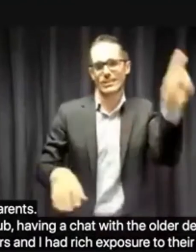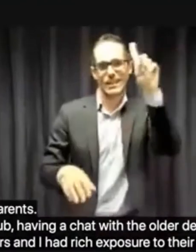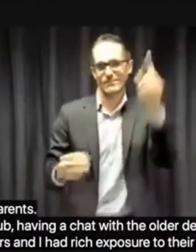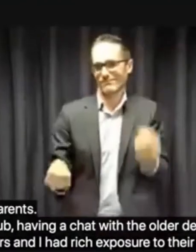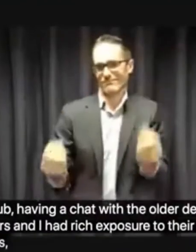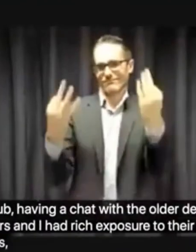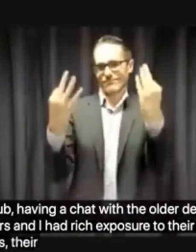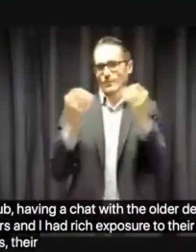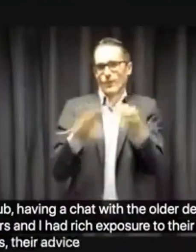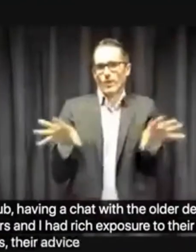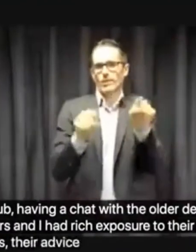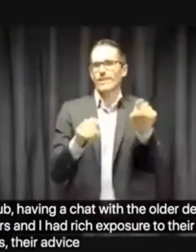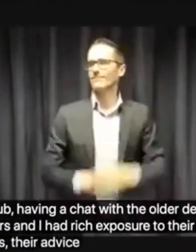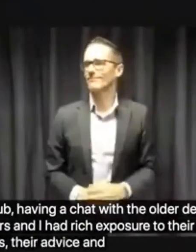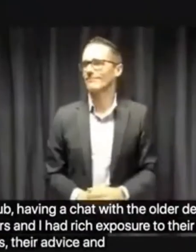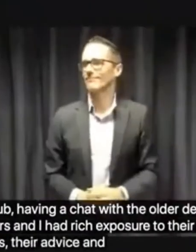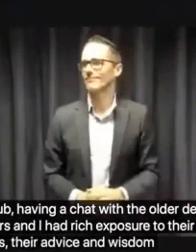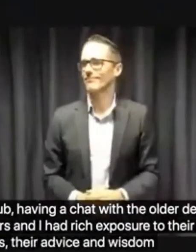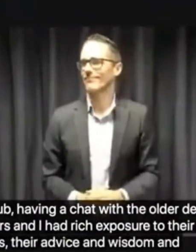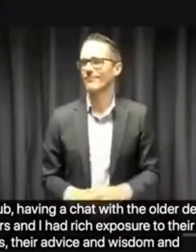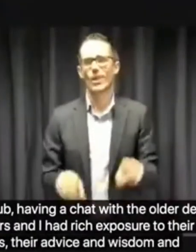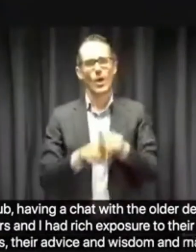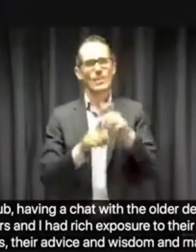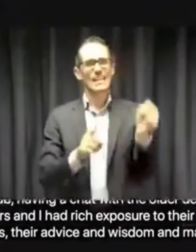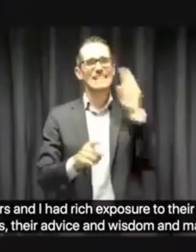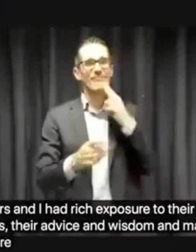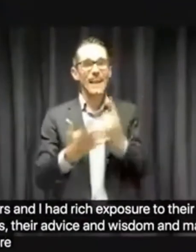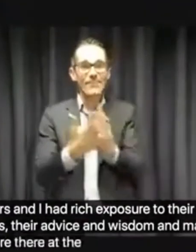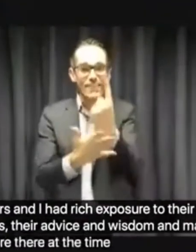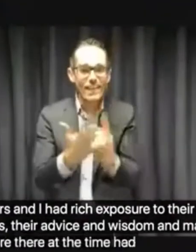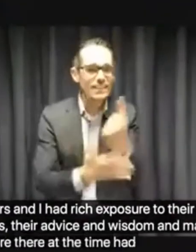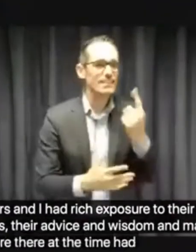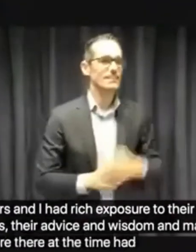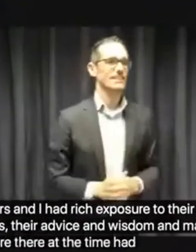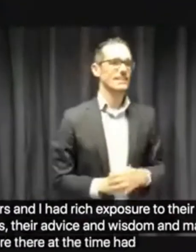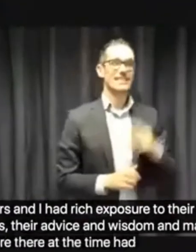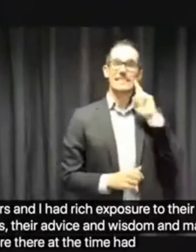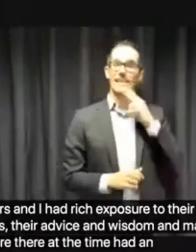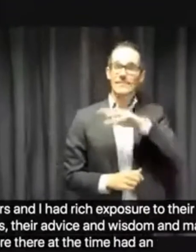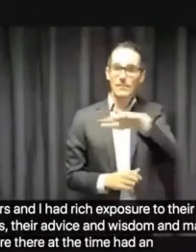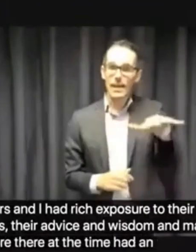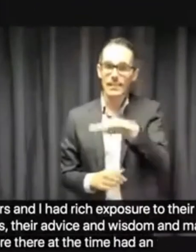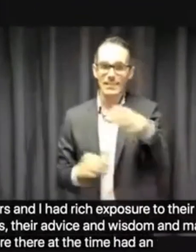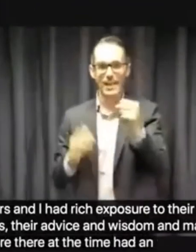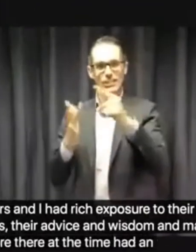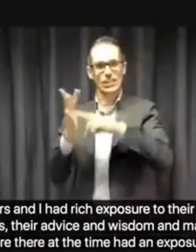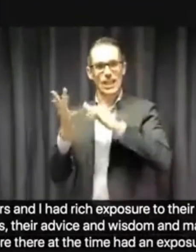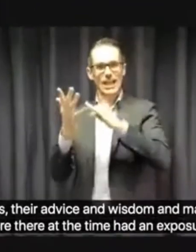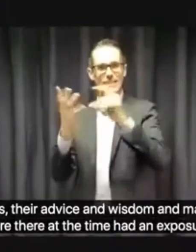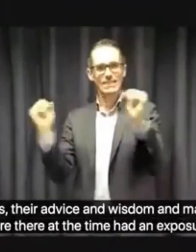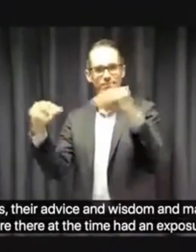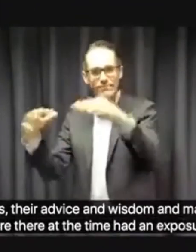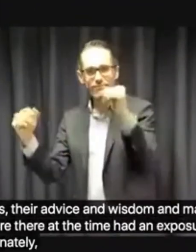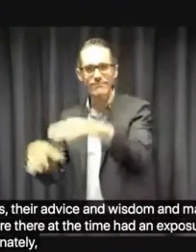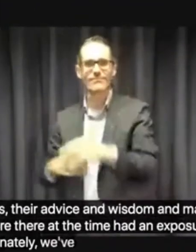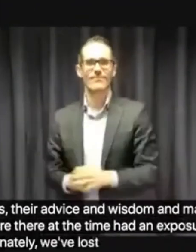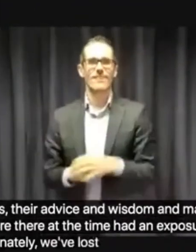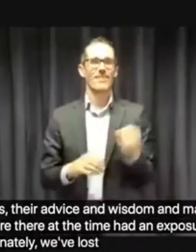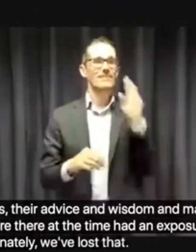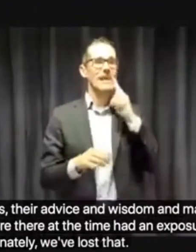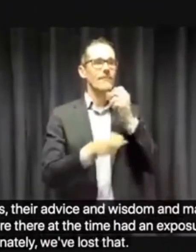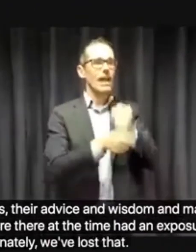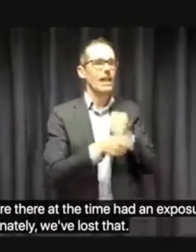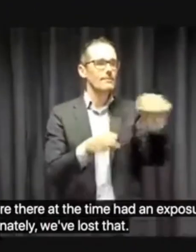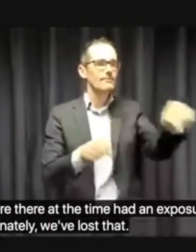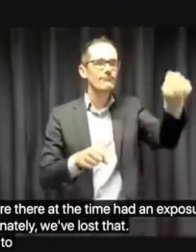who were there at the time had that exposure, but unfortunately we've lost that. Access to deaf events, deaf spaces, John